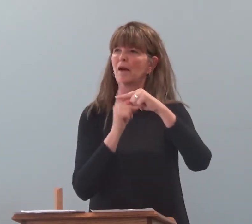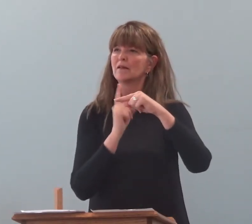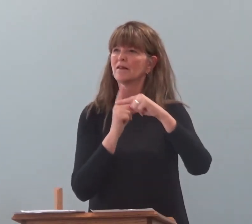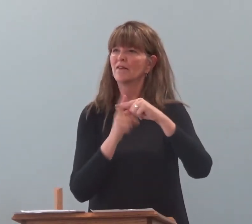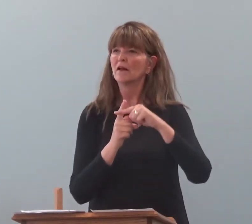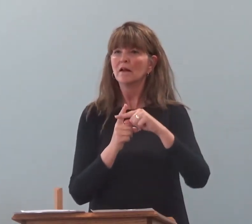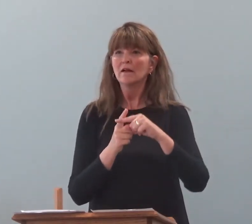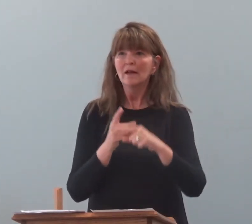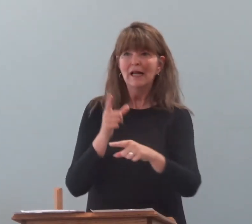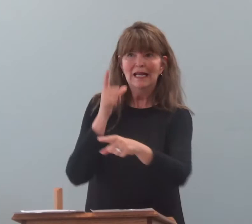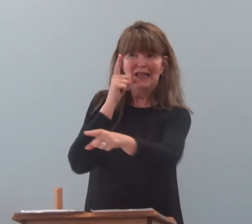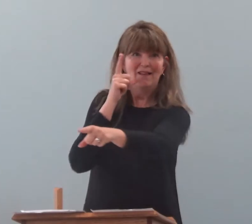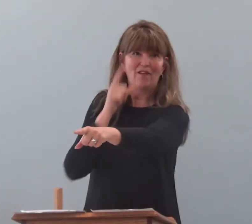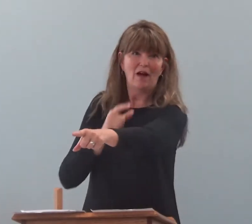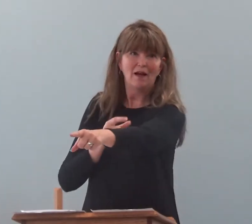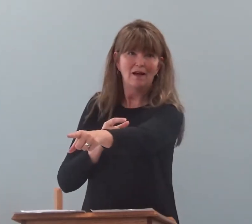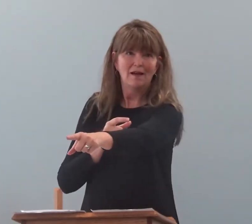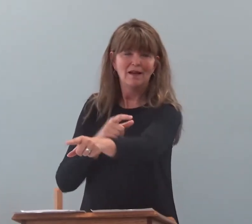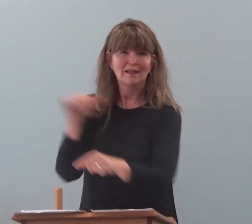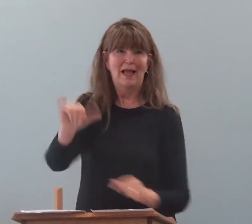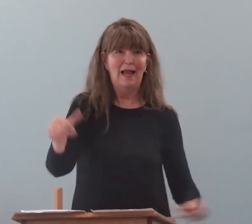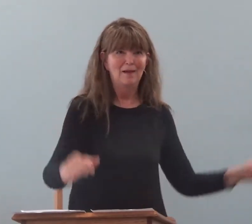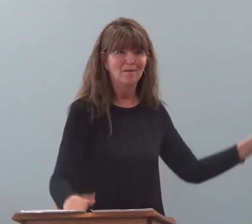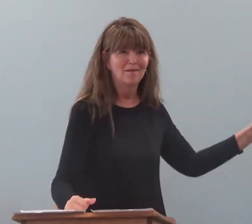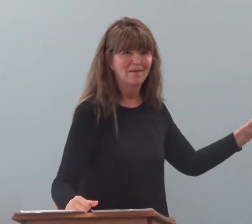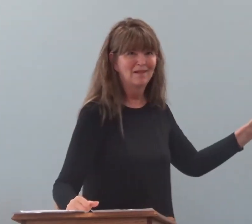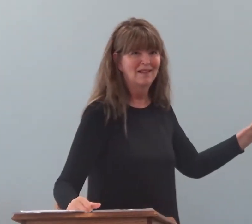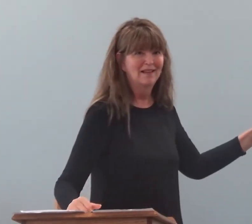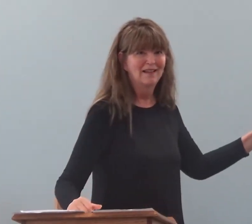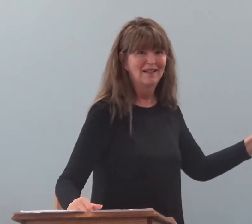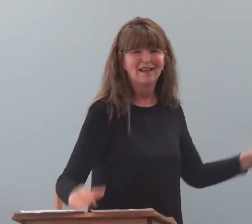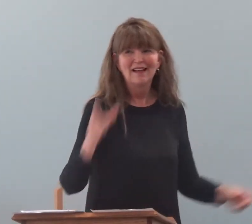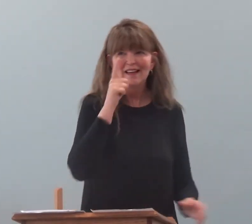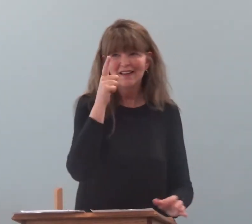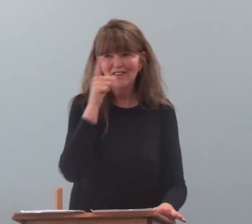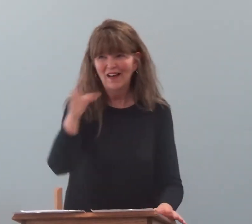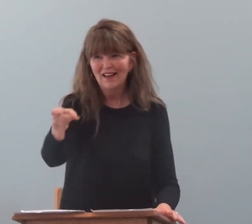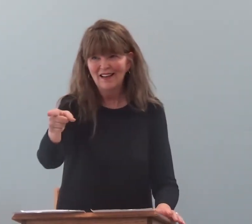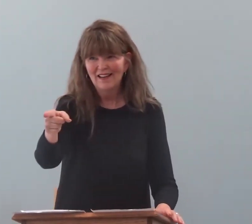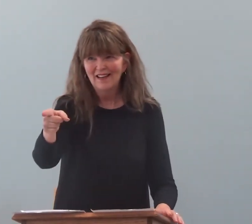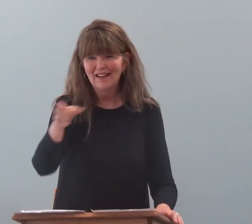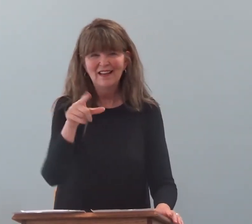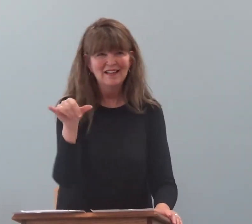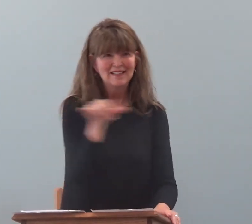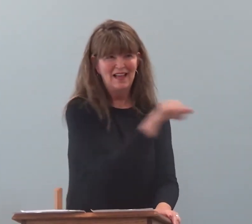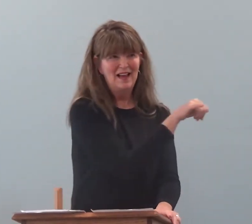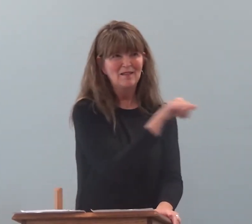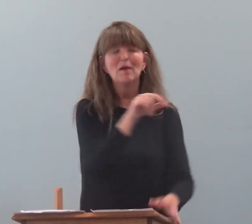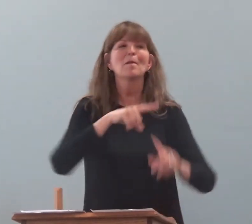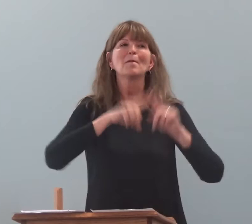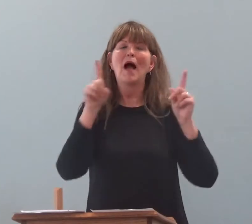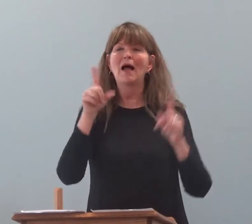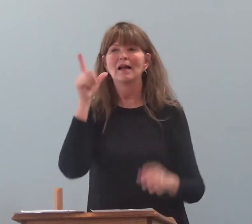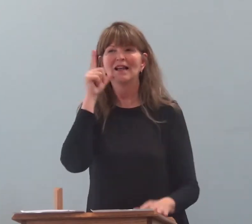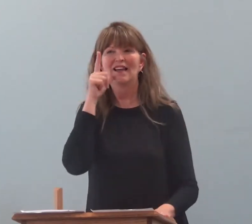matter what negative things are going around. He is positive. And Levi is our Winnie the Pooh.